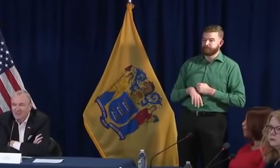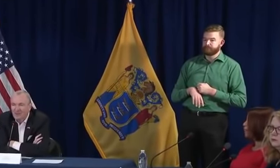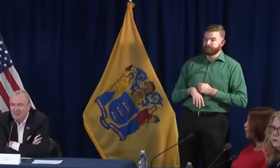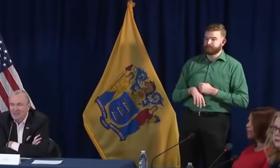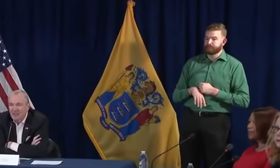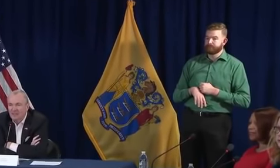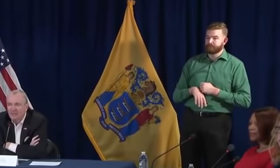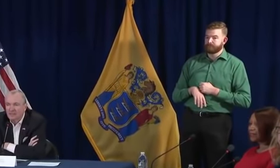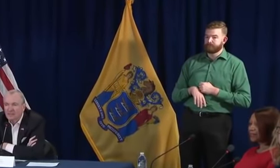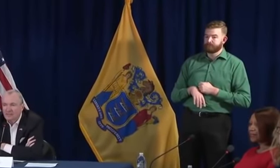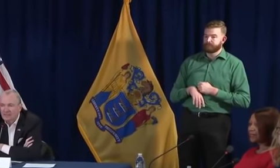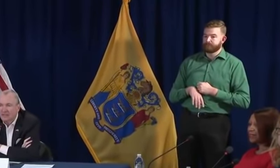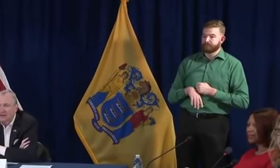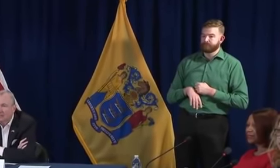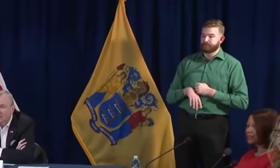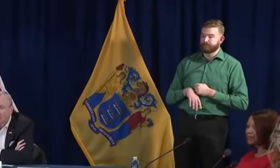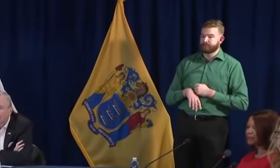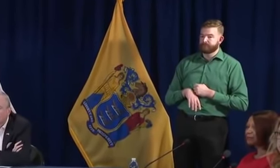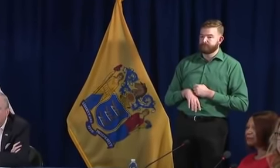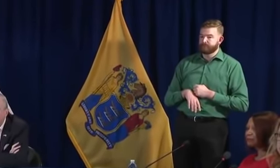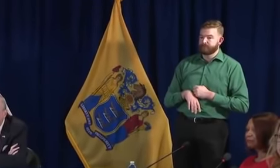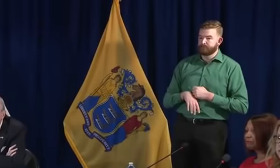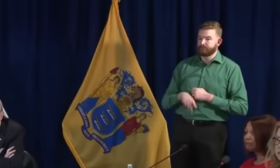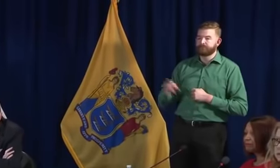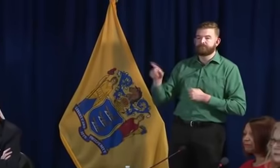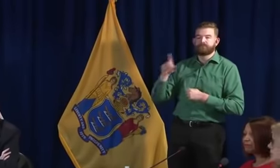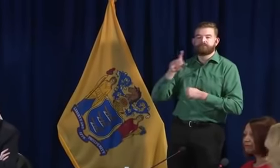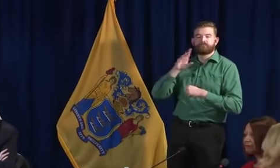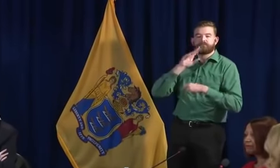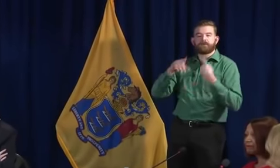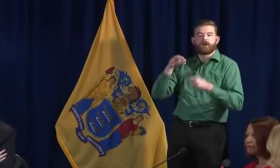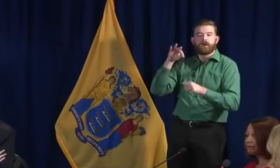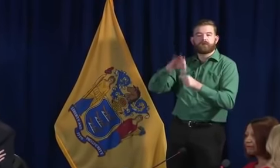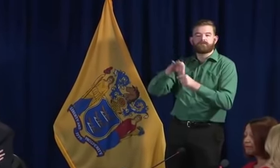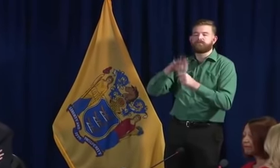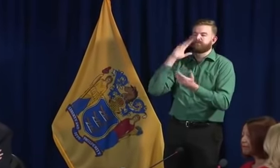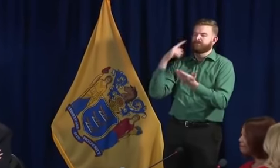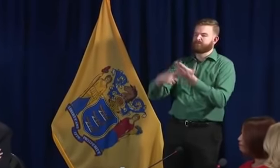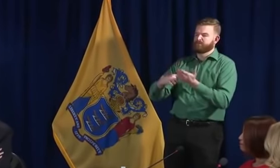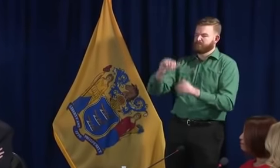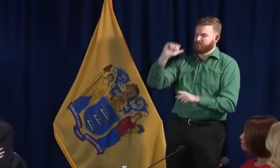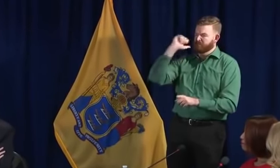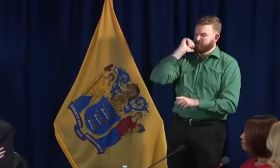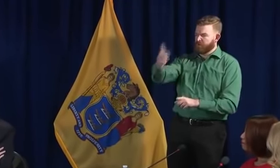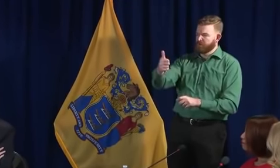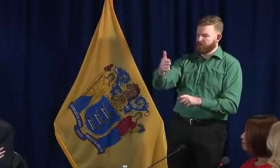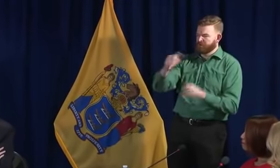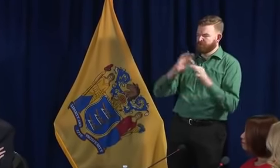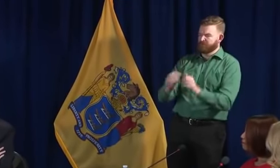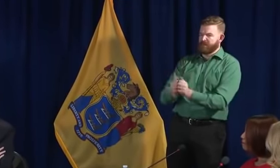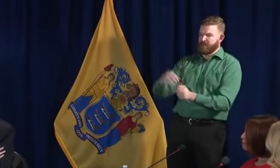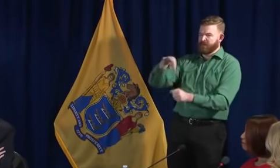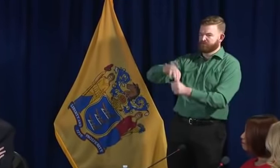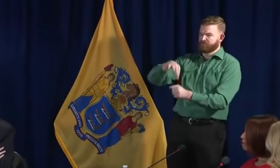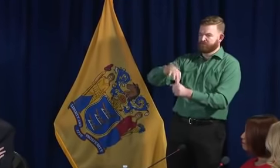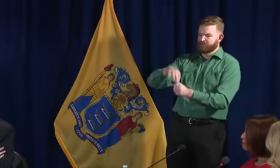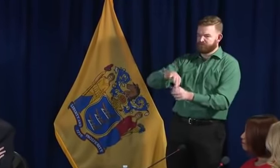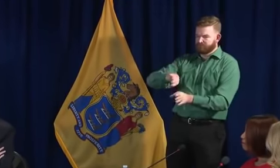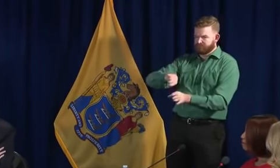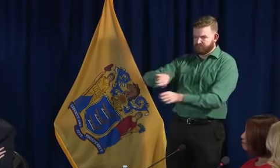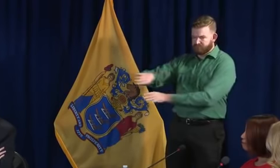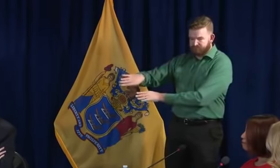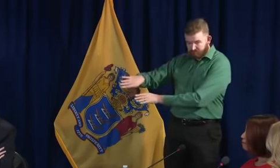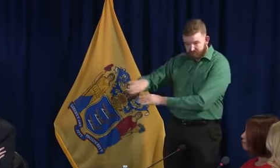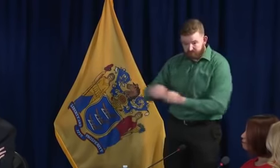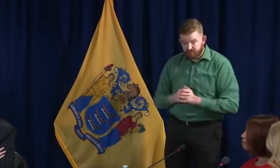David's question on that front. I meant to say that up front. Secondly, we don't have any announcements today in terms of further